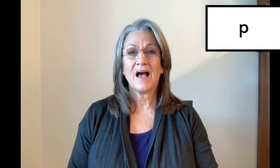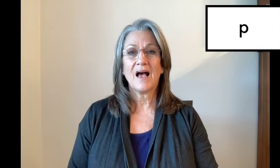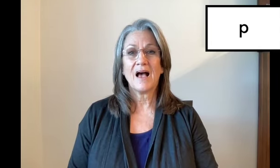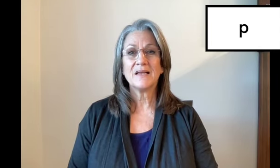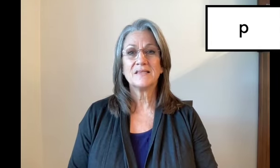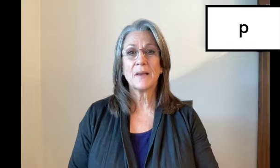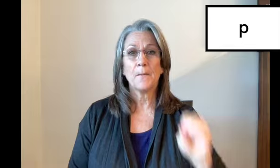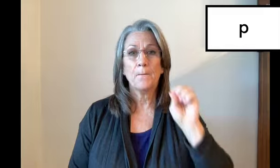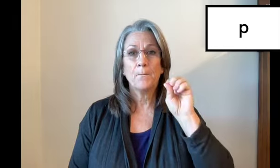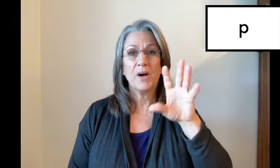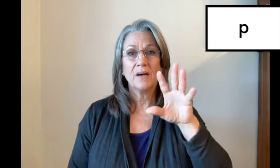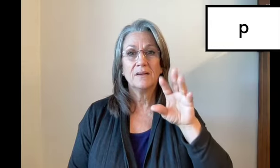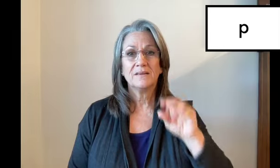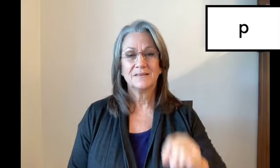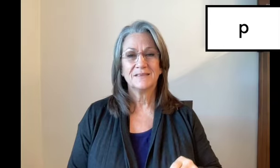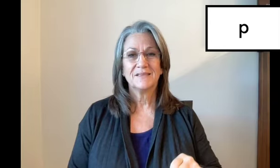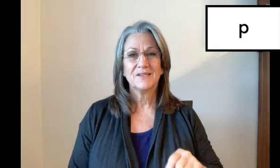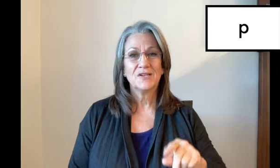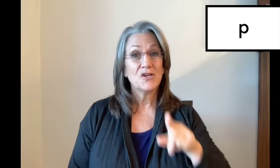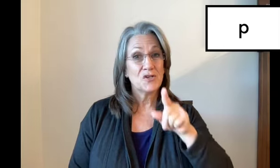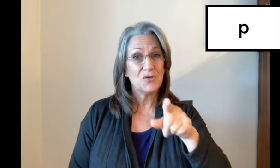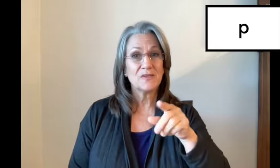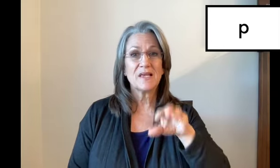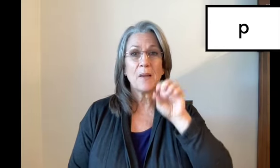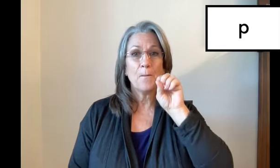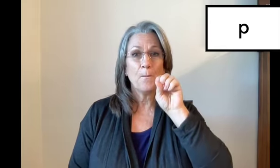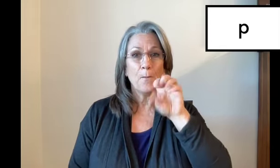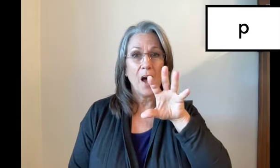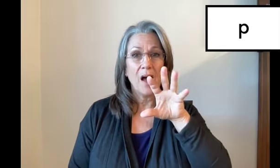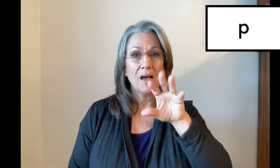I say p. You say p.